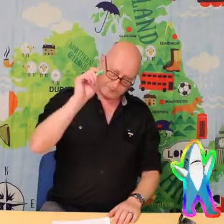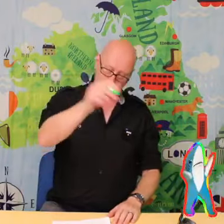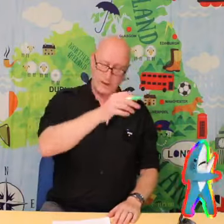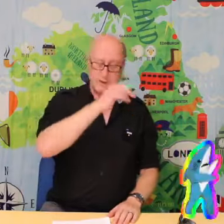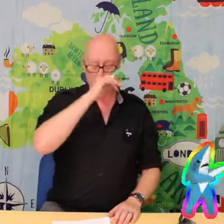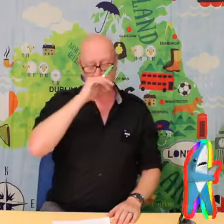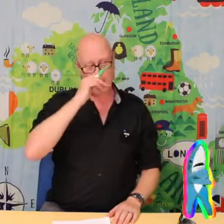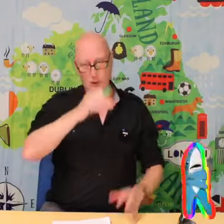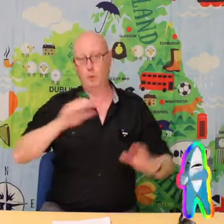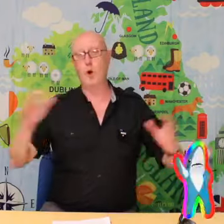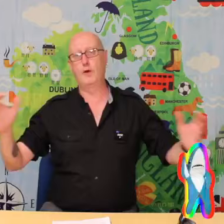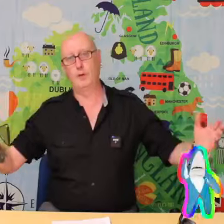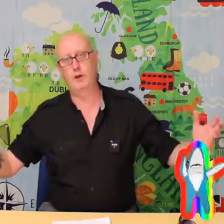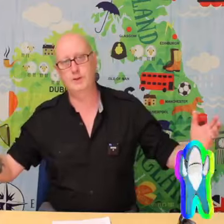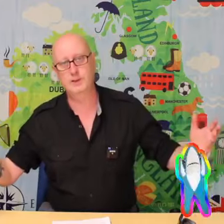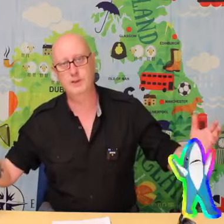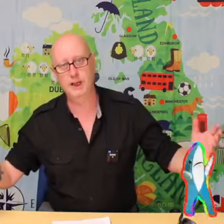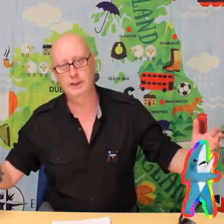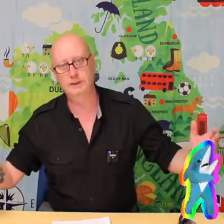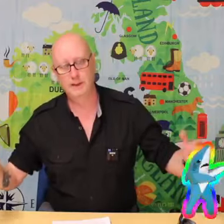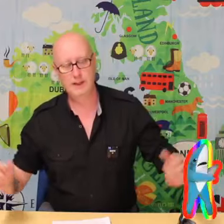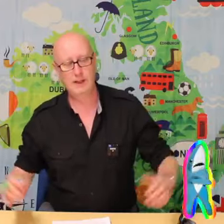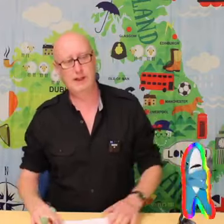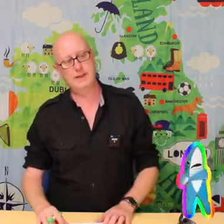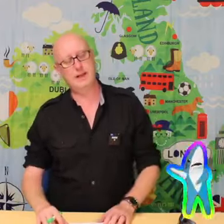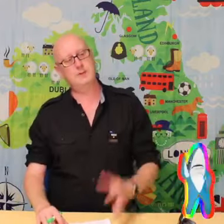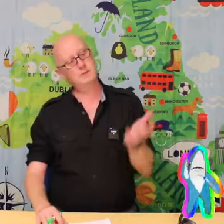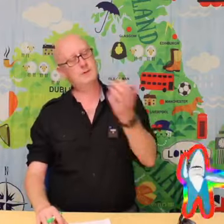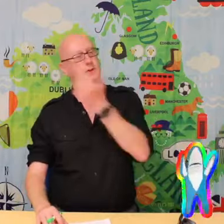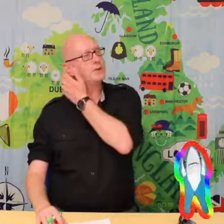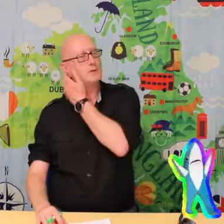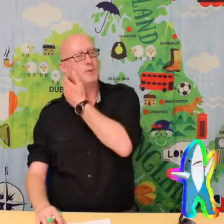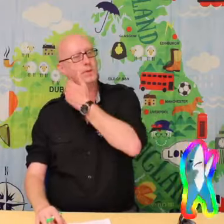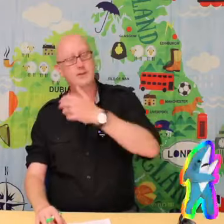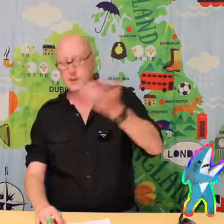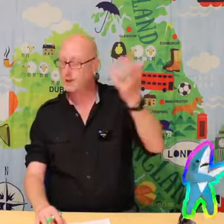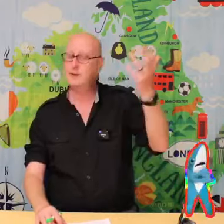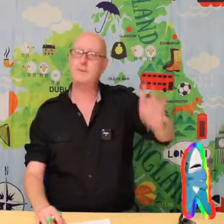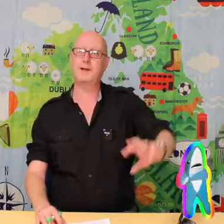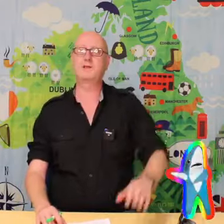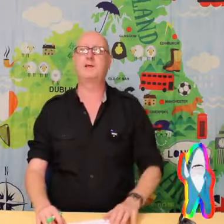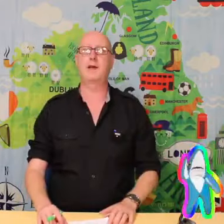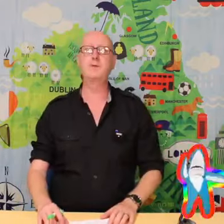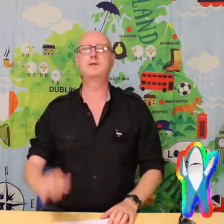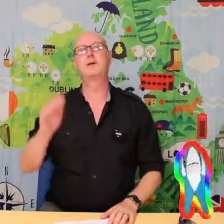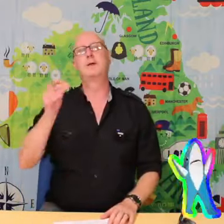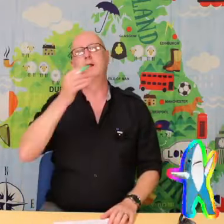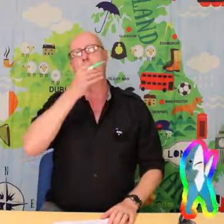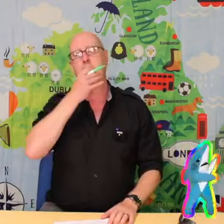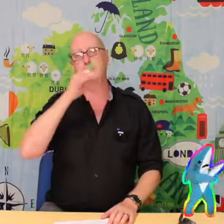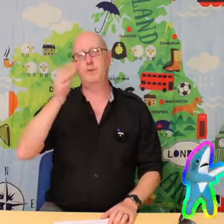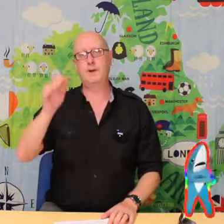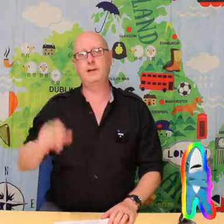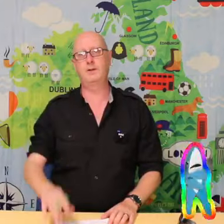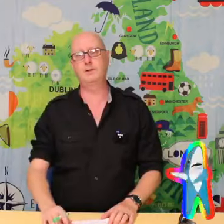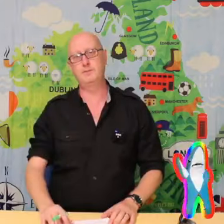he's doing the old War of the Worlds, And I was talking to him about that. I said, I can remember when that actually came out. Because I was about 9 years old and my